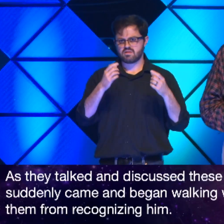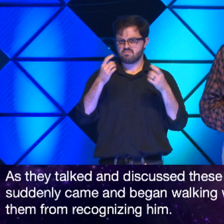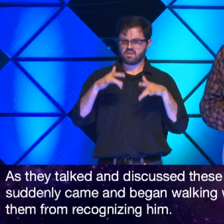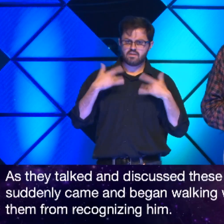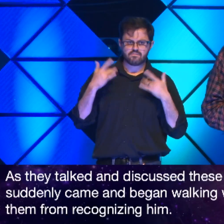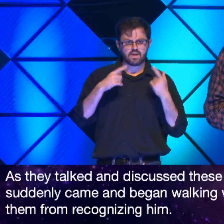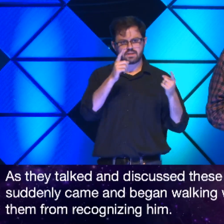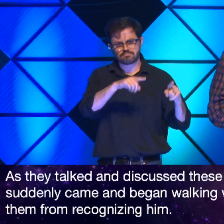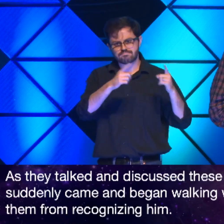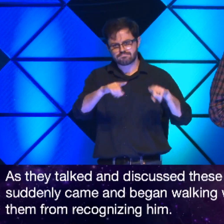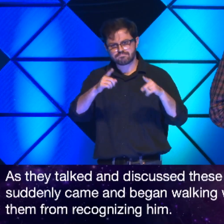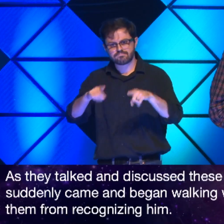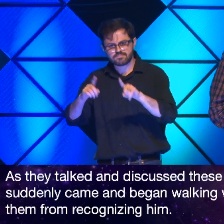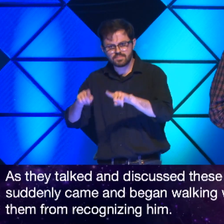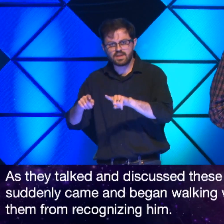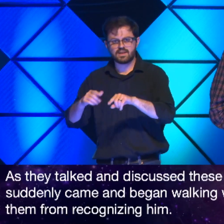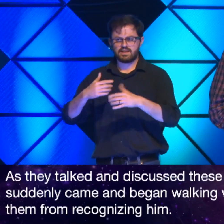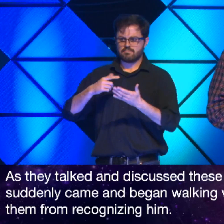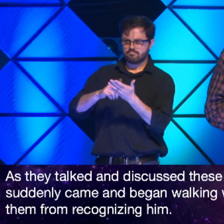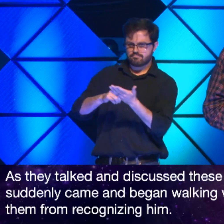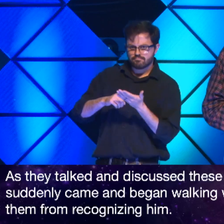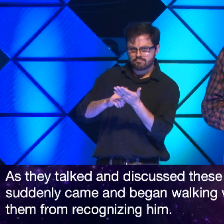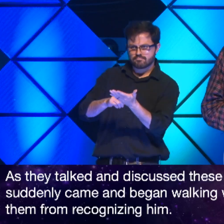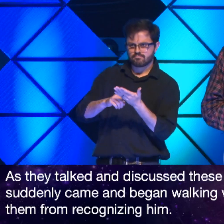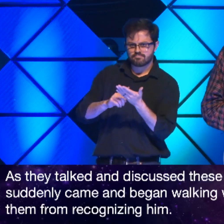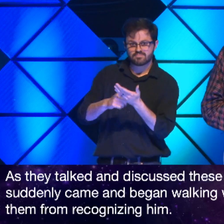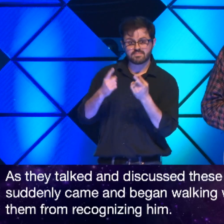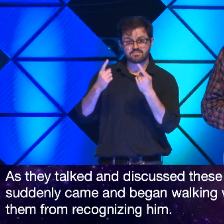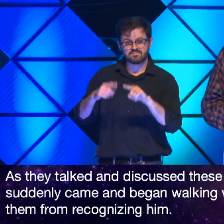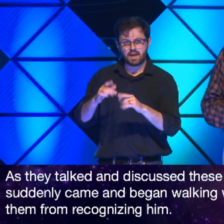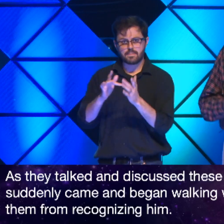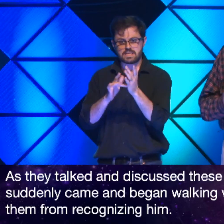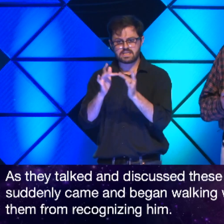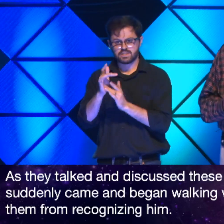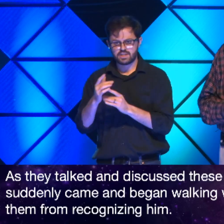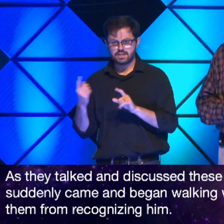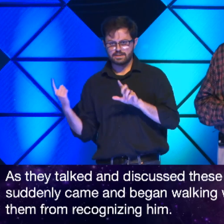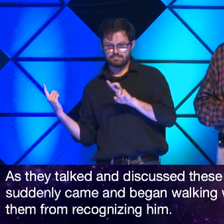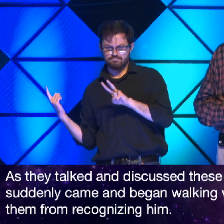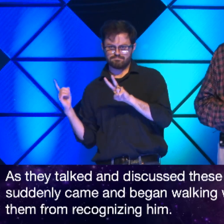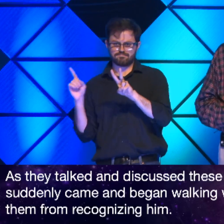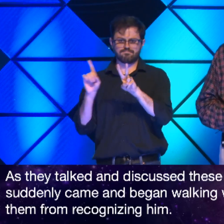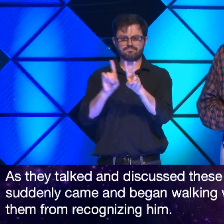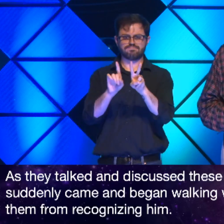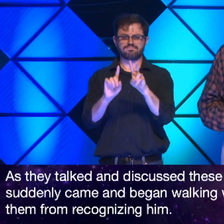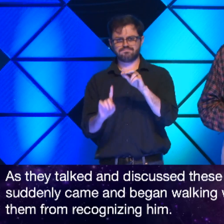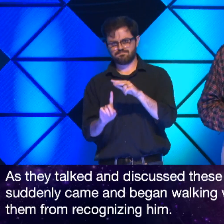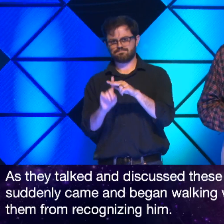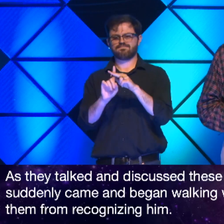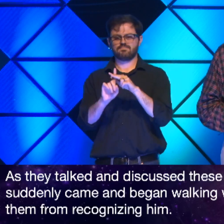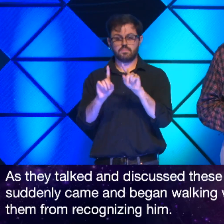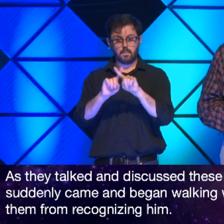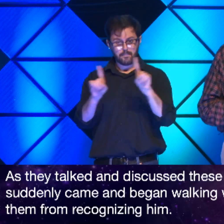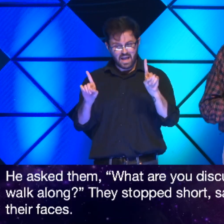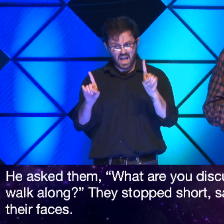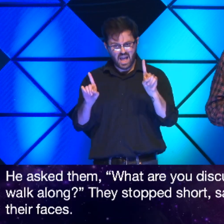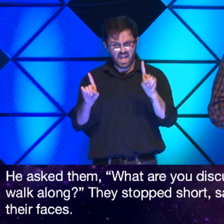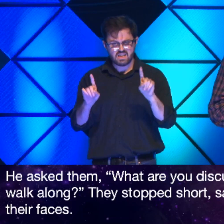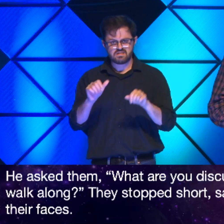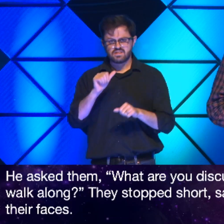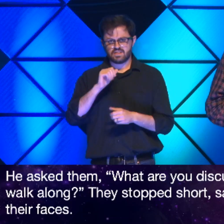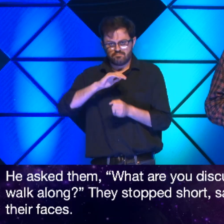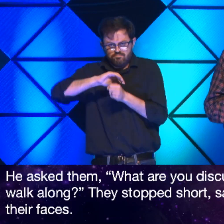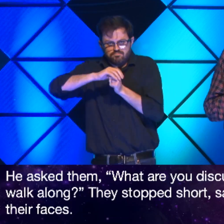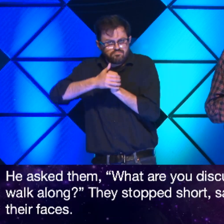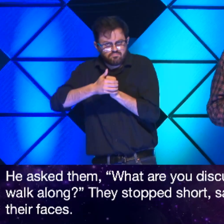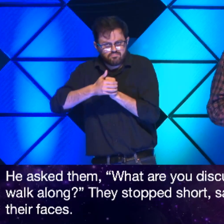himself suddenly came and began walking with them. But God kept them from recognizing him. He asked